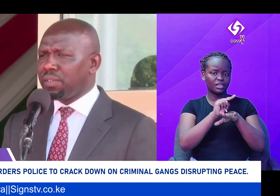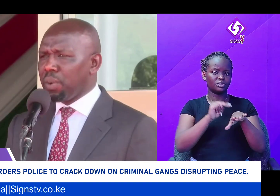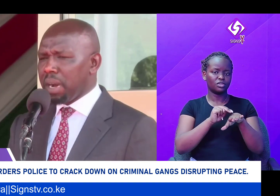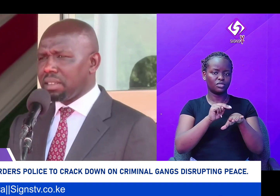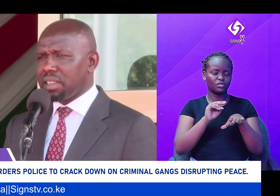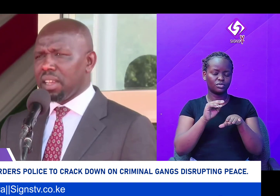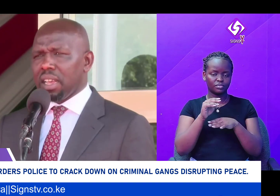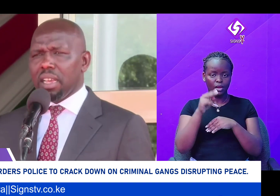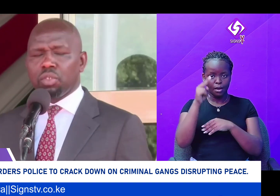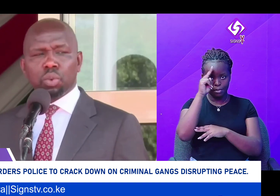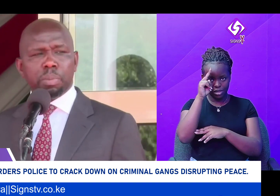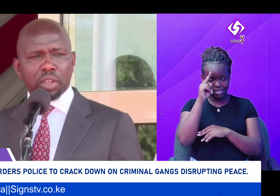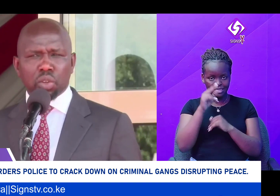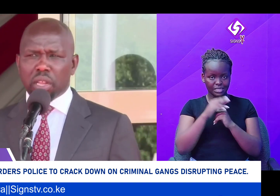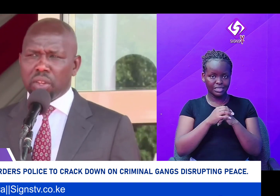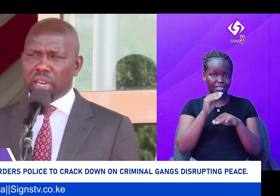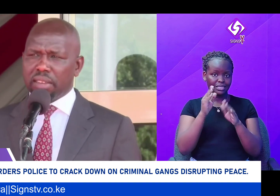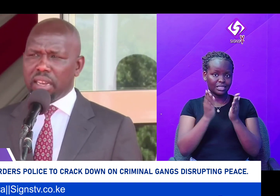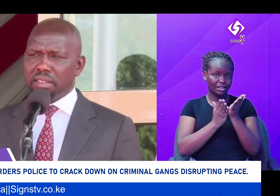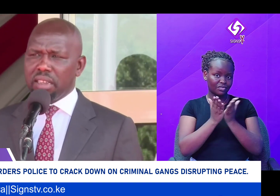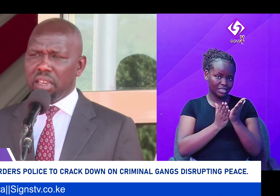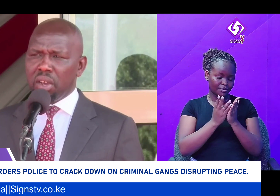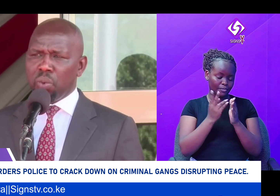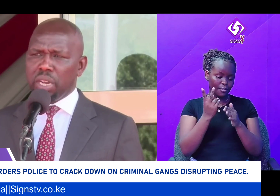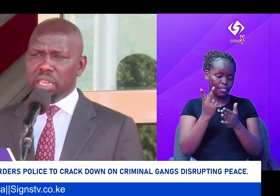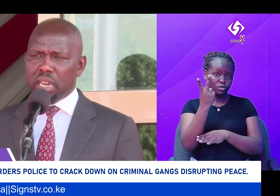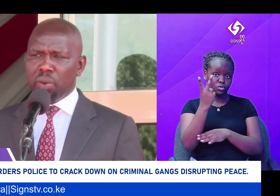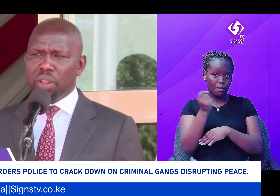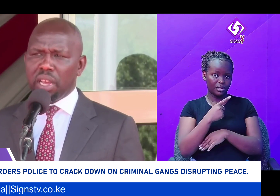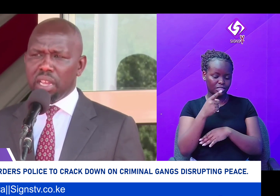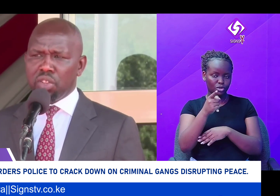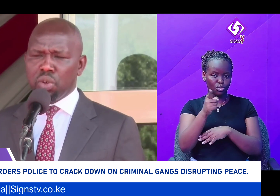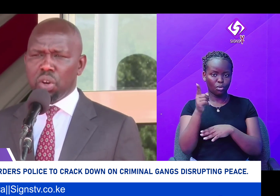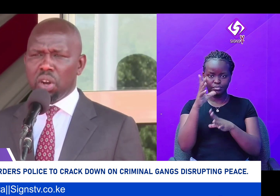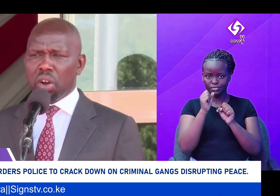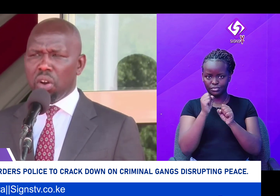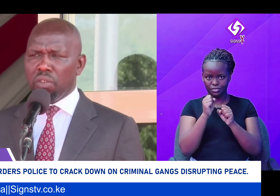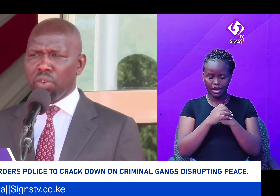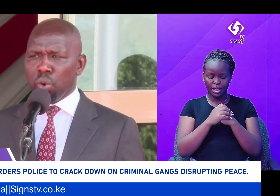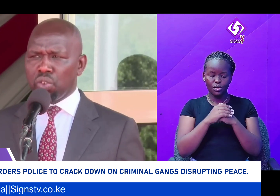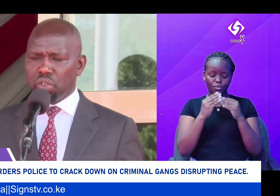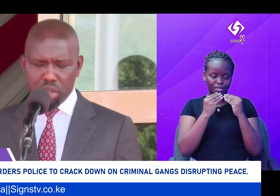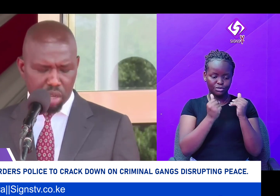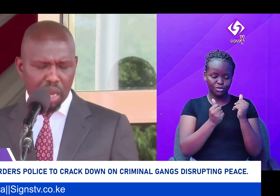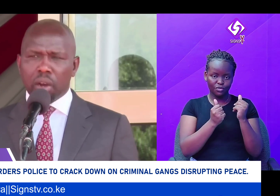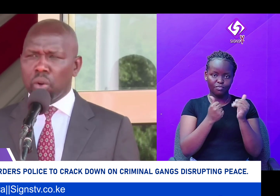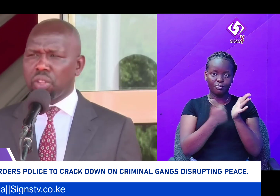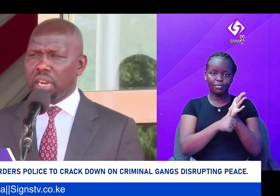few months is to make sure that Your Excellency will deal with the issue of goons across the